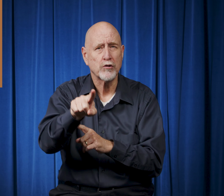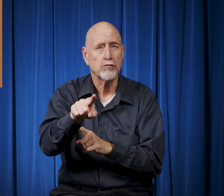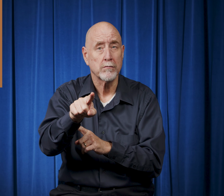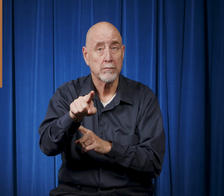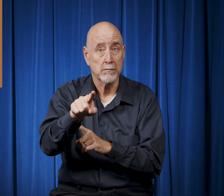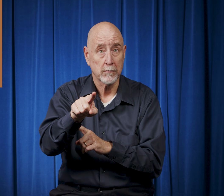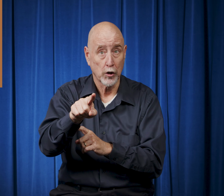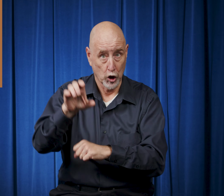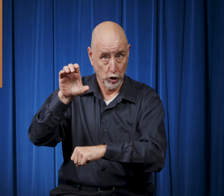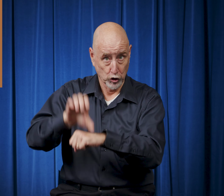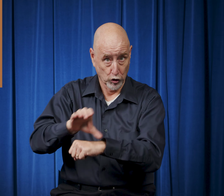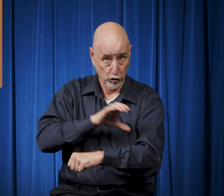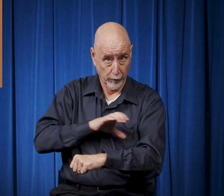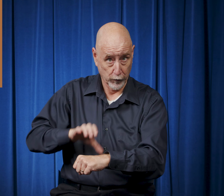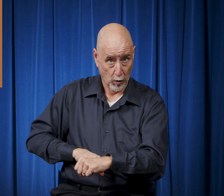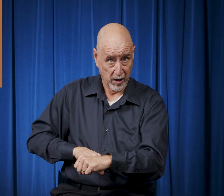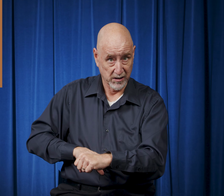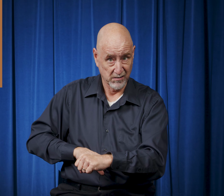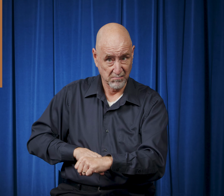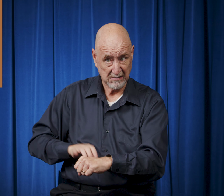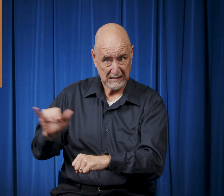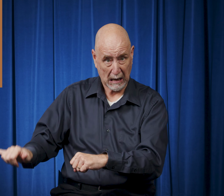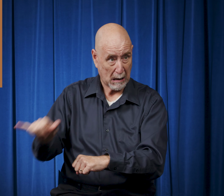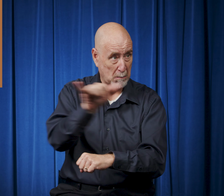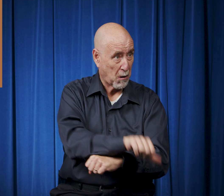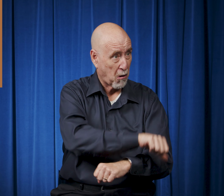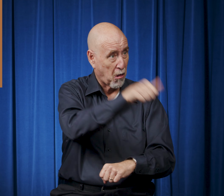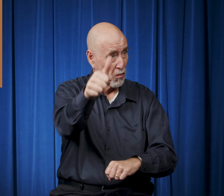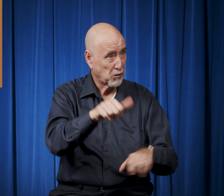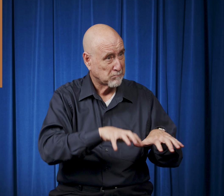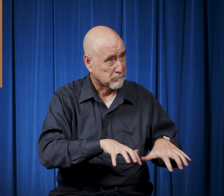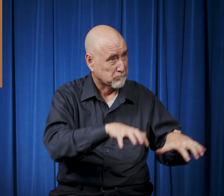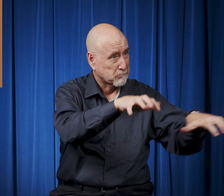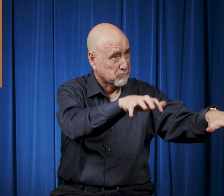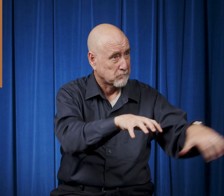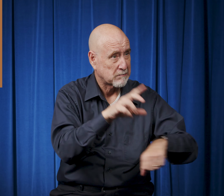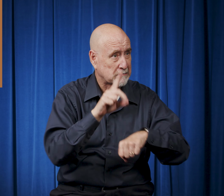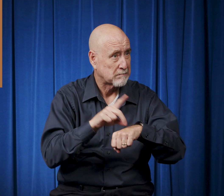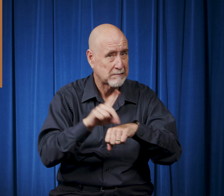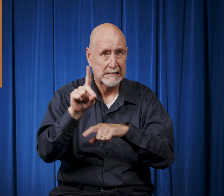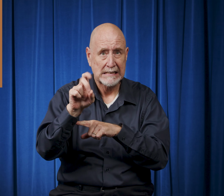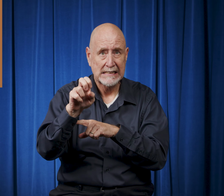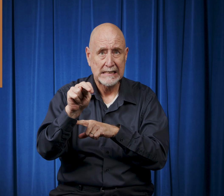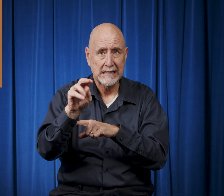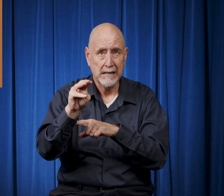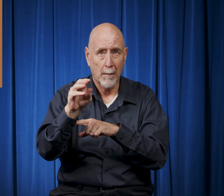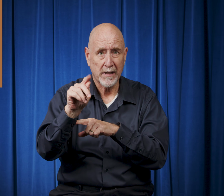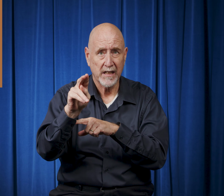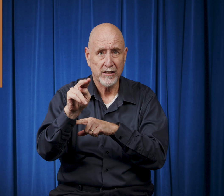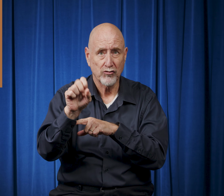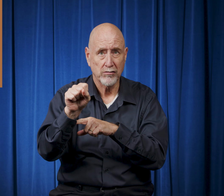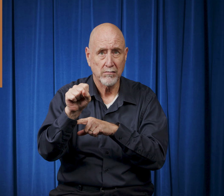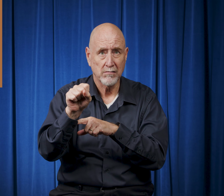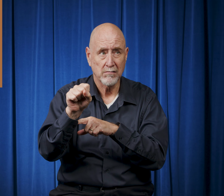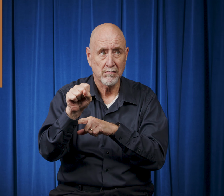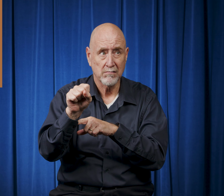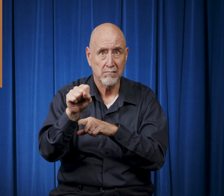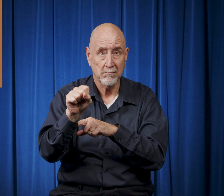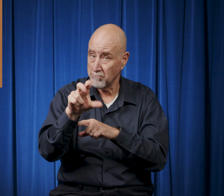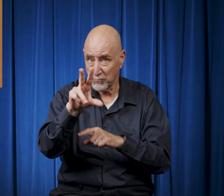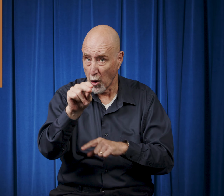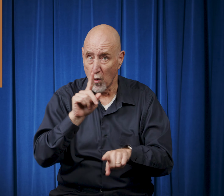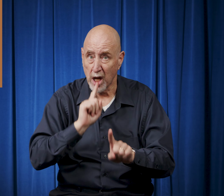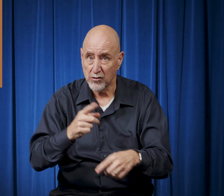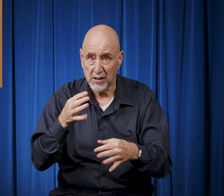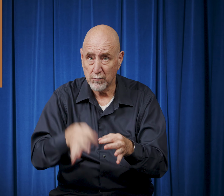Isn't the Church of Christ just another denomination among all those others? Well, the simple answer is no, we